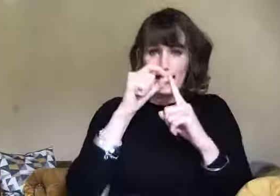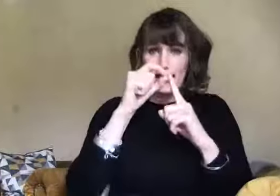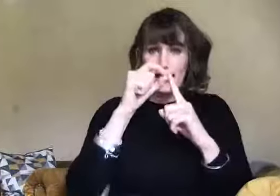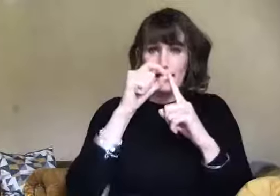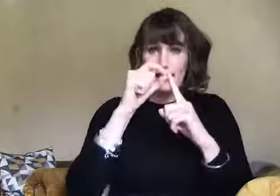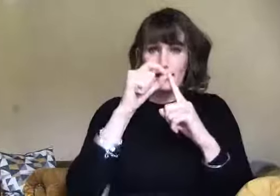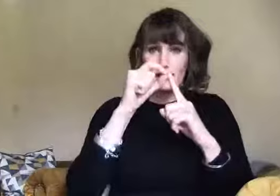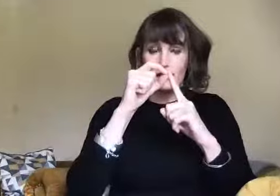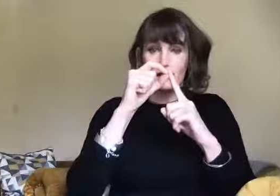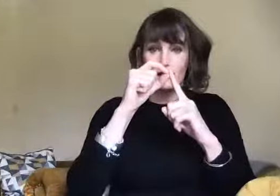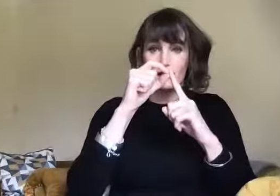P,